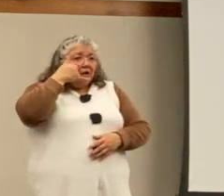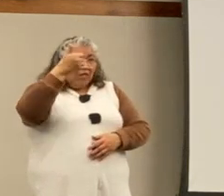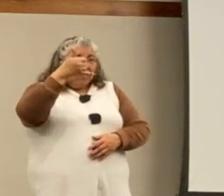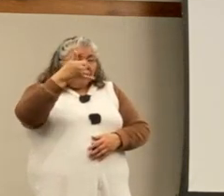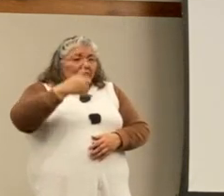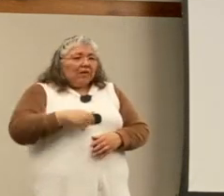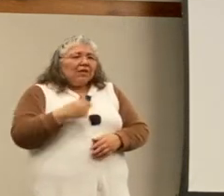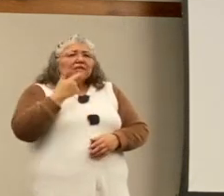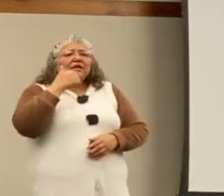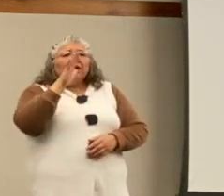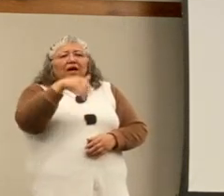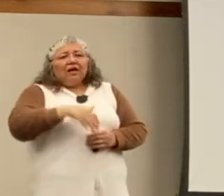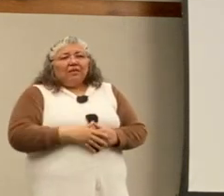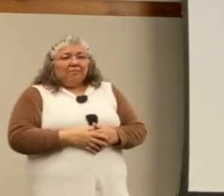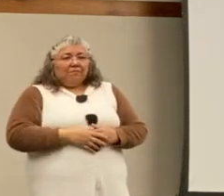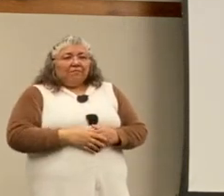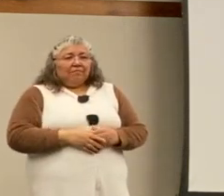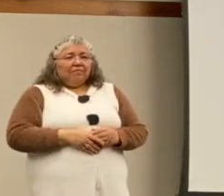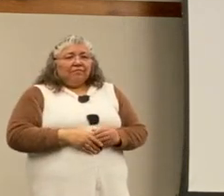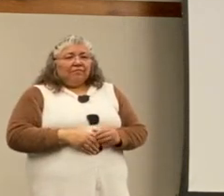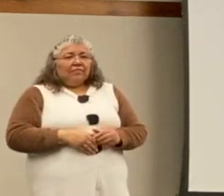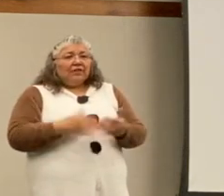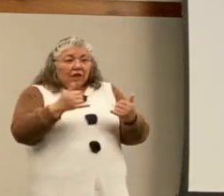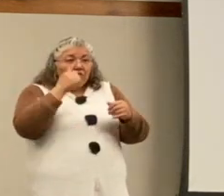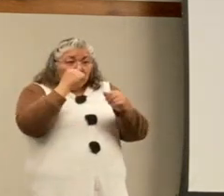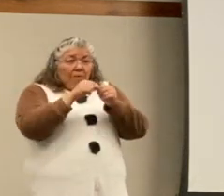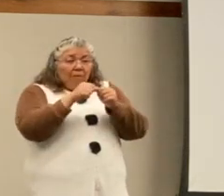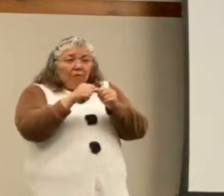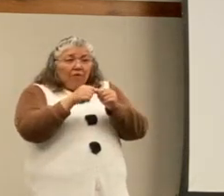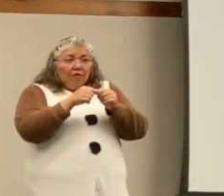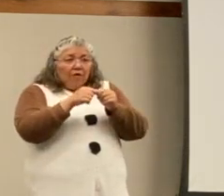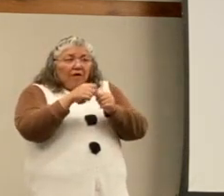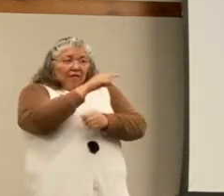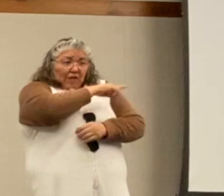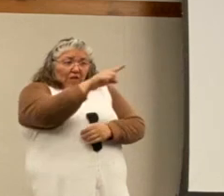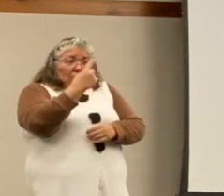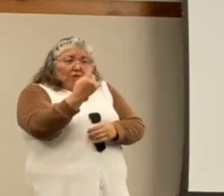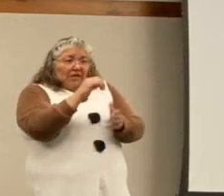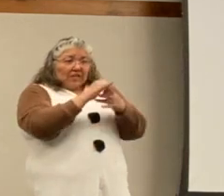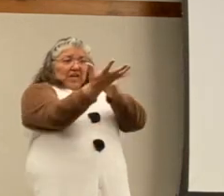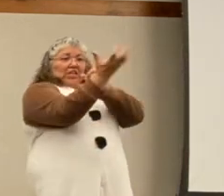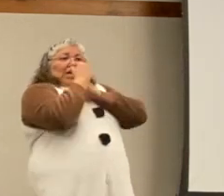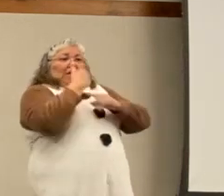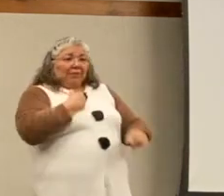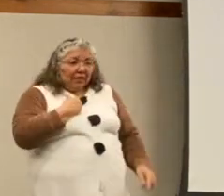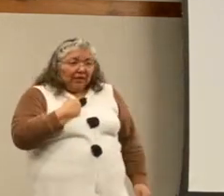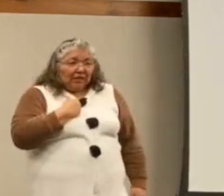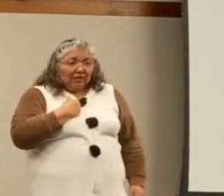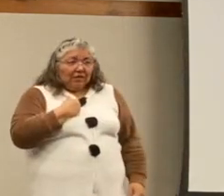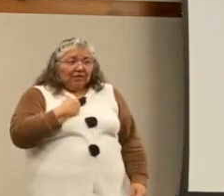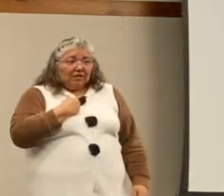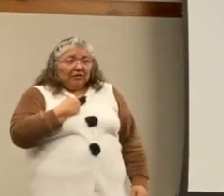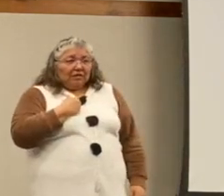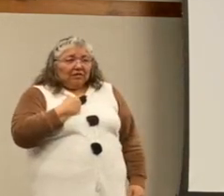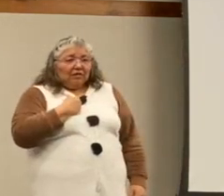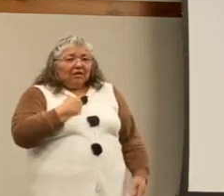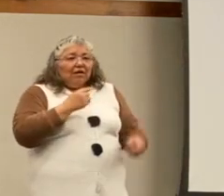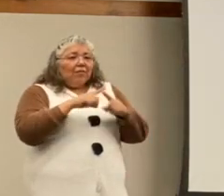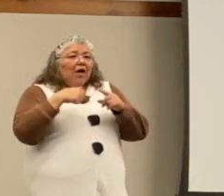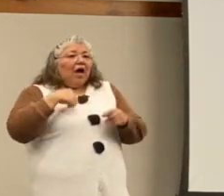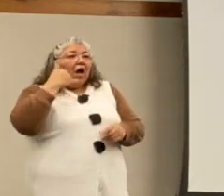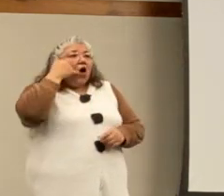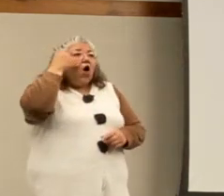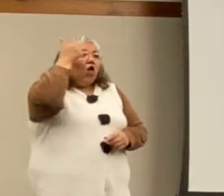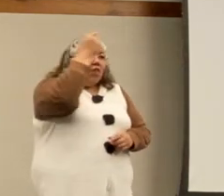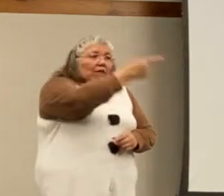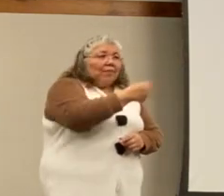I said, hey. Right? Now remember, they're the ones who attacked me. But I called them